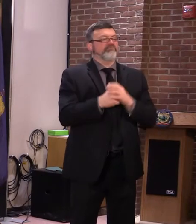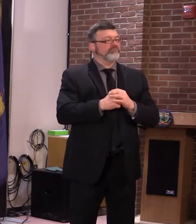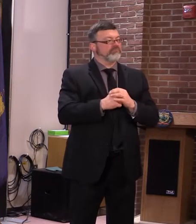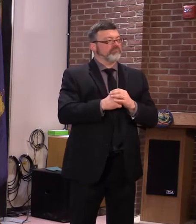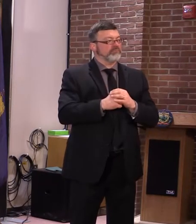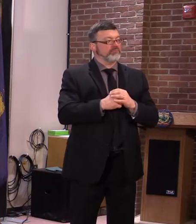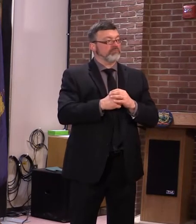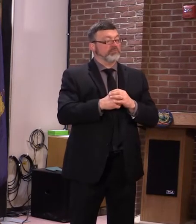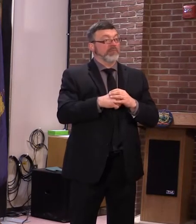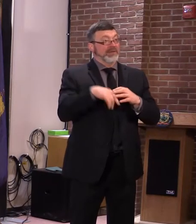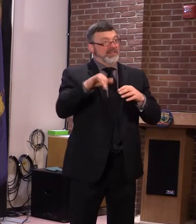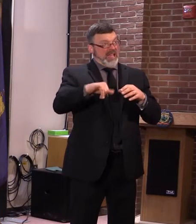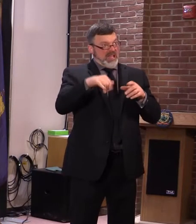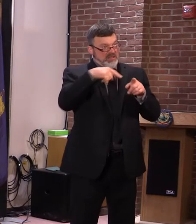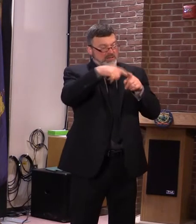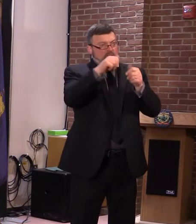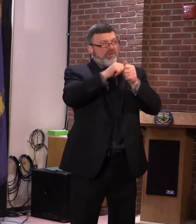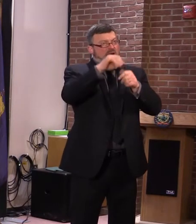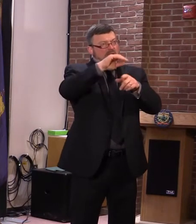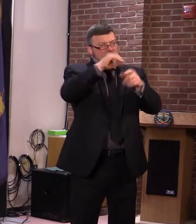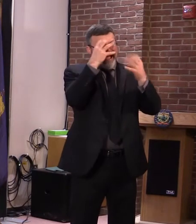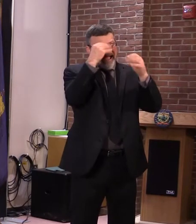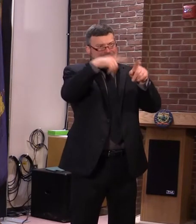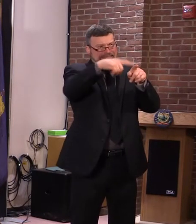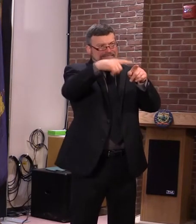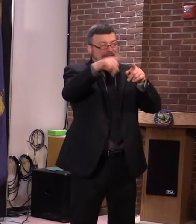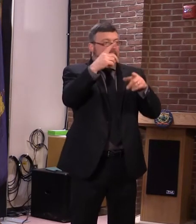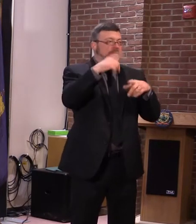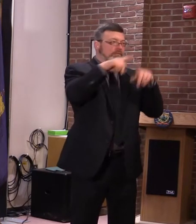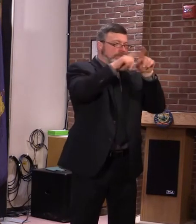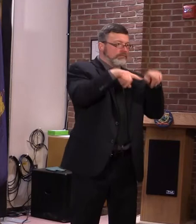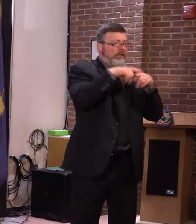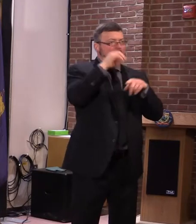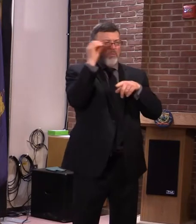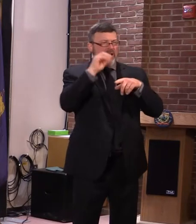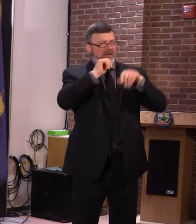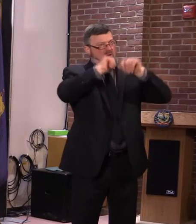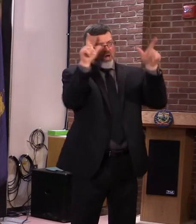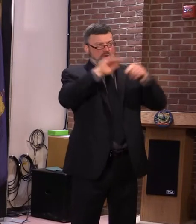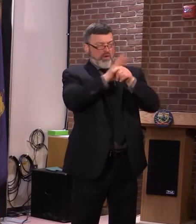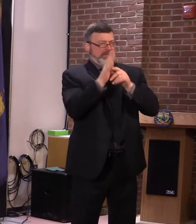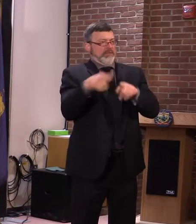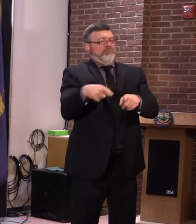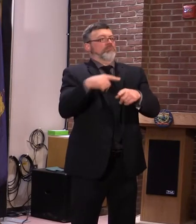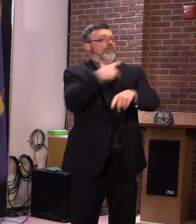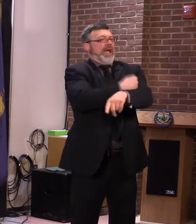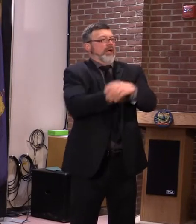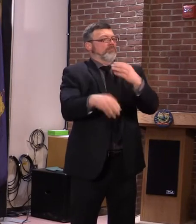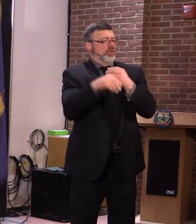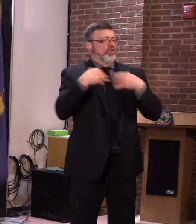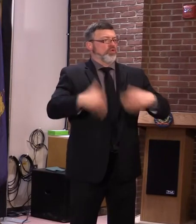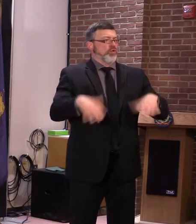variant. As of today, as Commissioner Picek said, more than 50% of children between the ages of 5 to